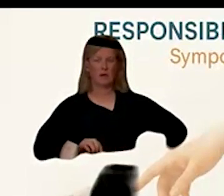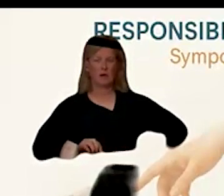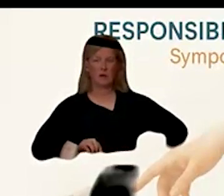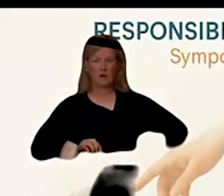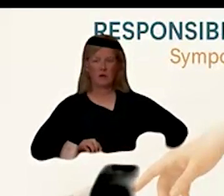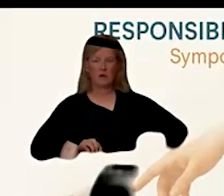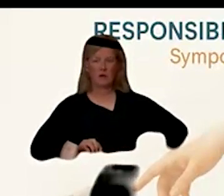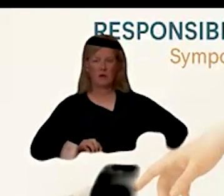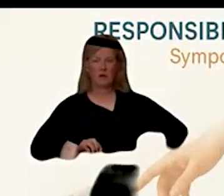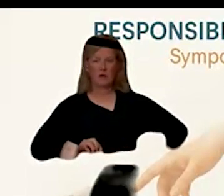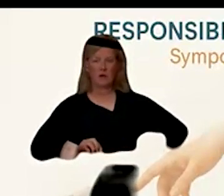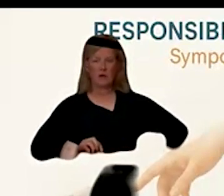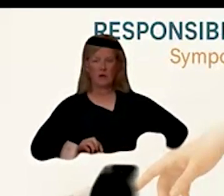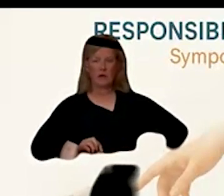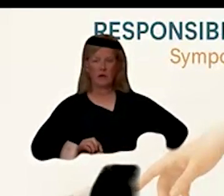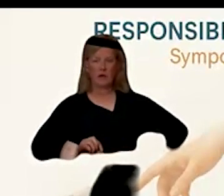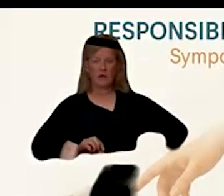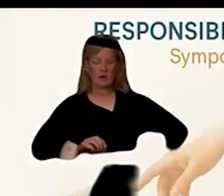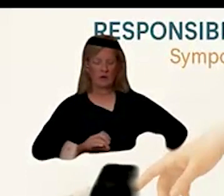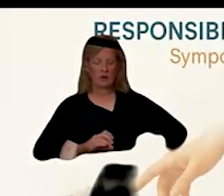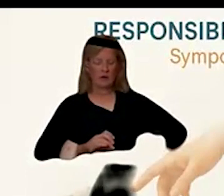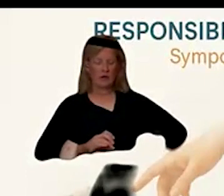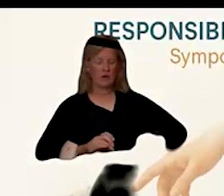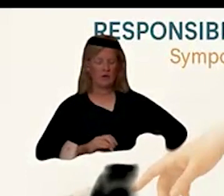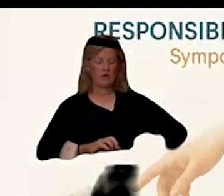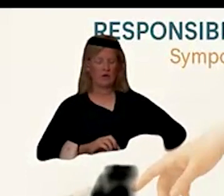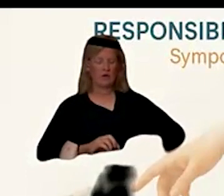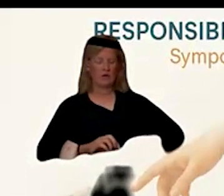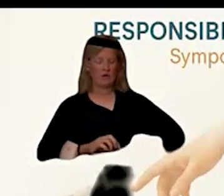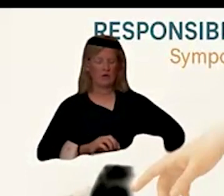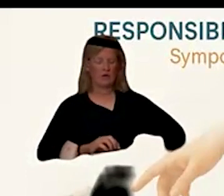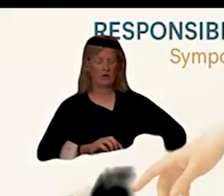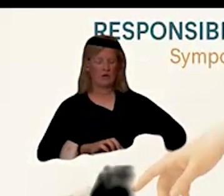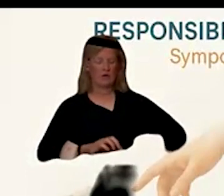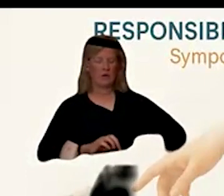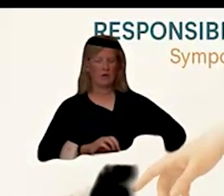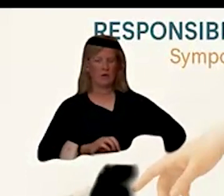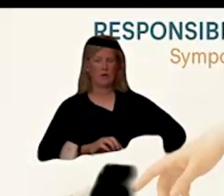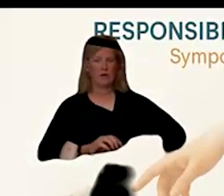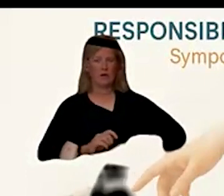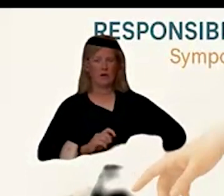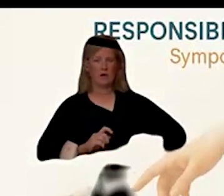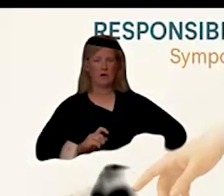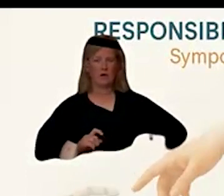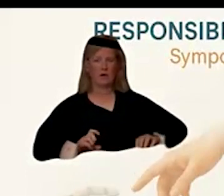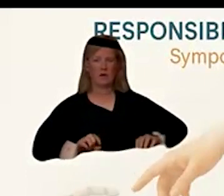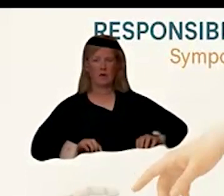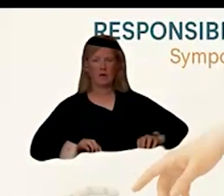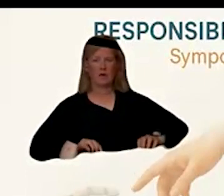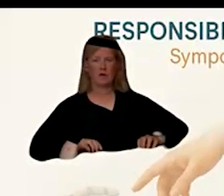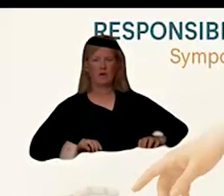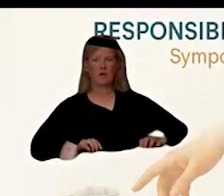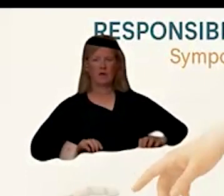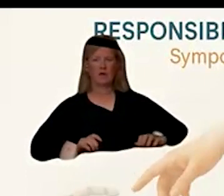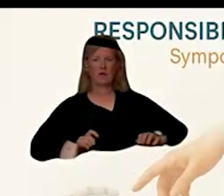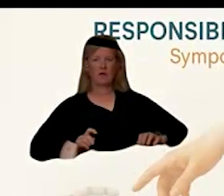think with current debate, especially on use of data for generative AI, a lot of people, a lot of stakeholders bring in